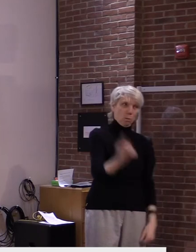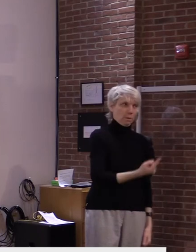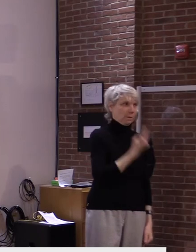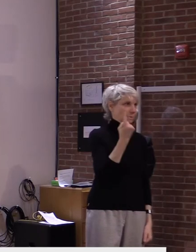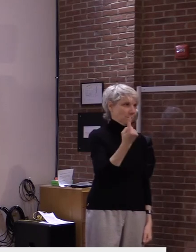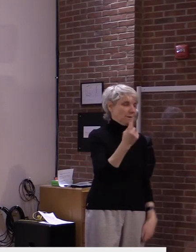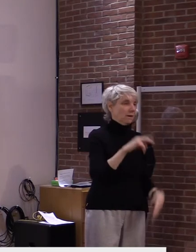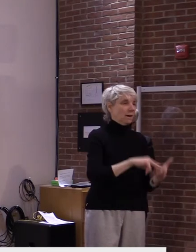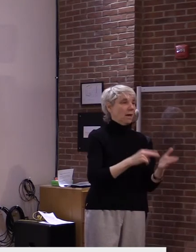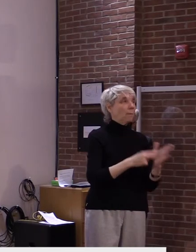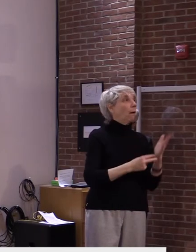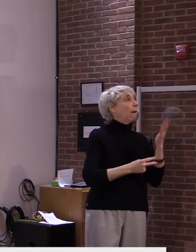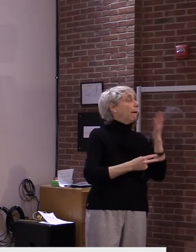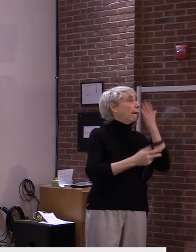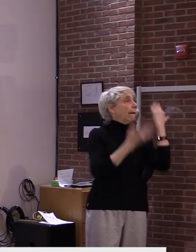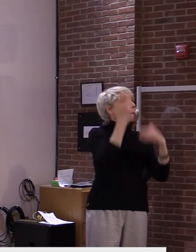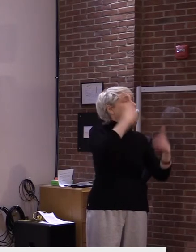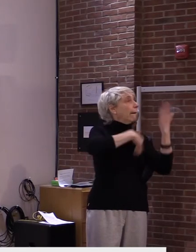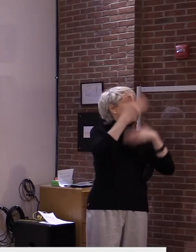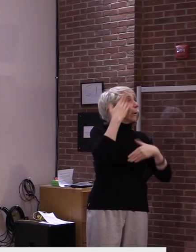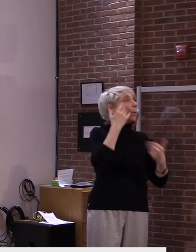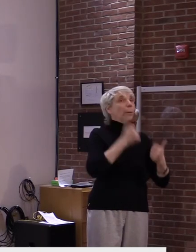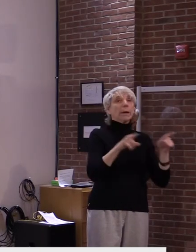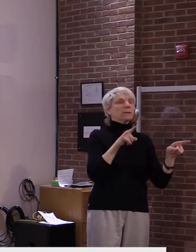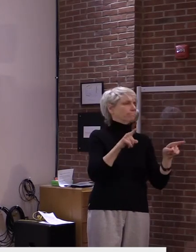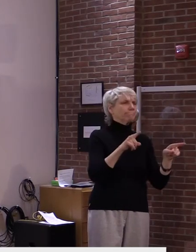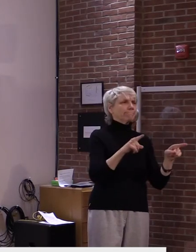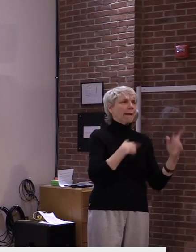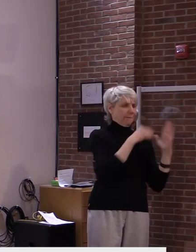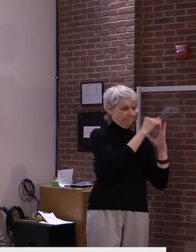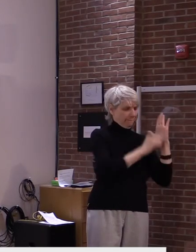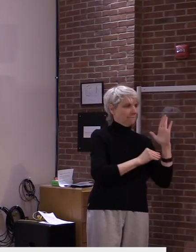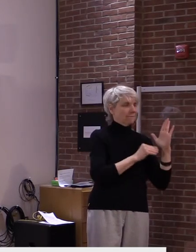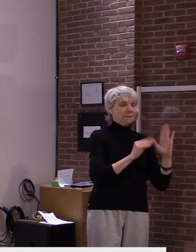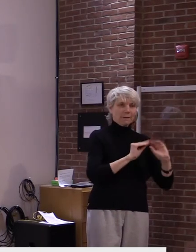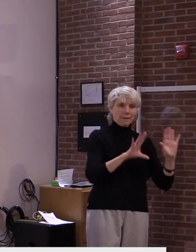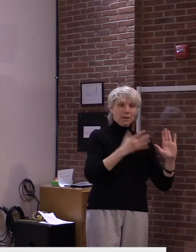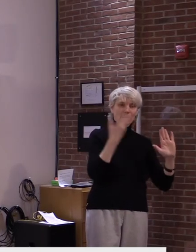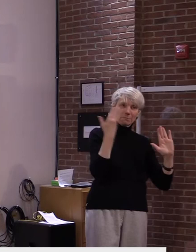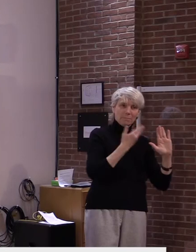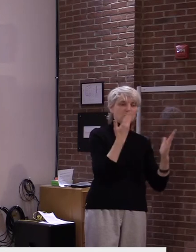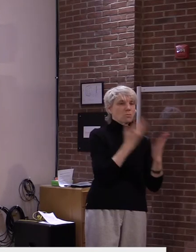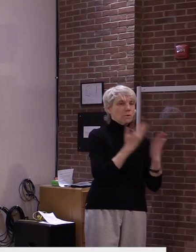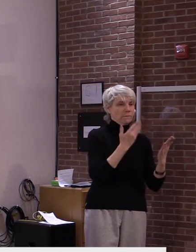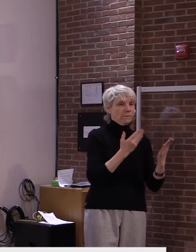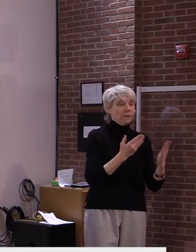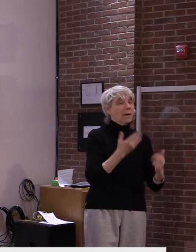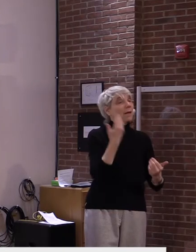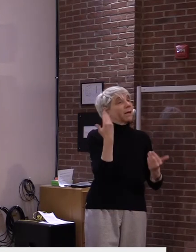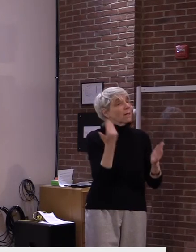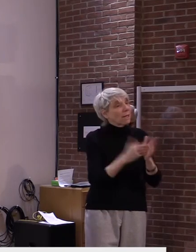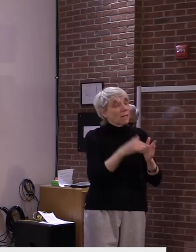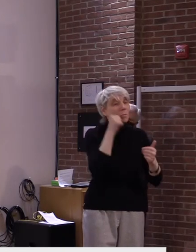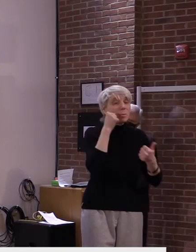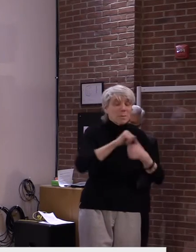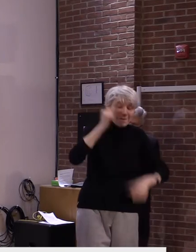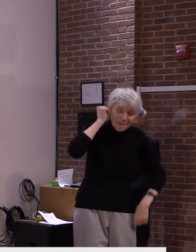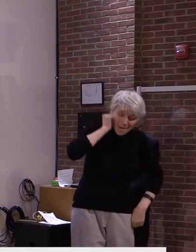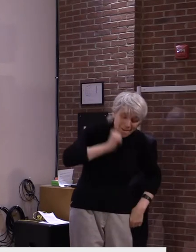always be there. But as I alluded to, this happens to vaccines literally every day in this